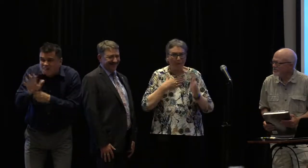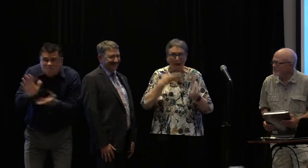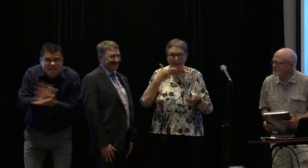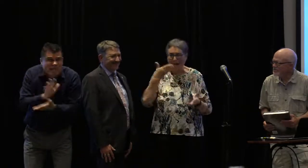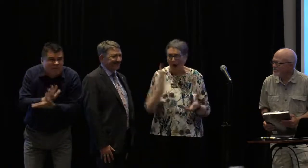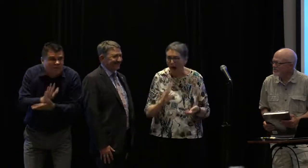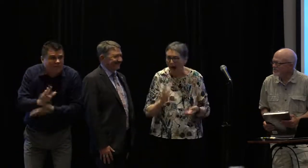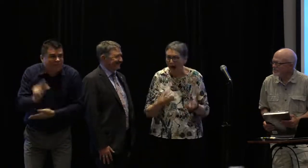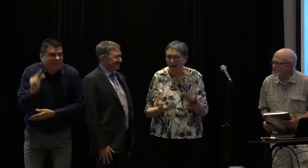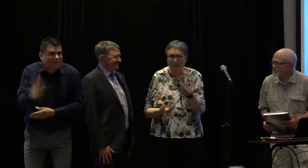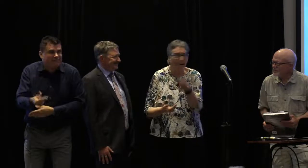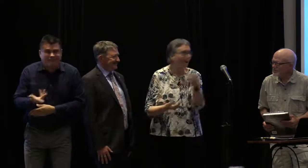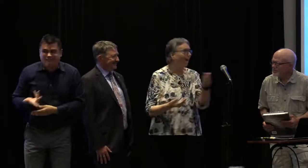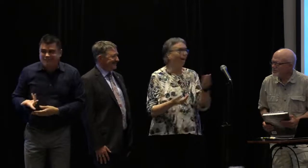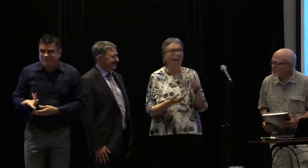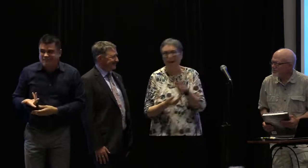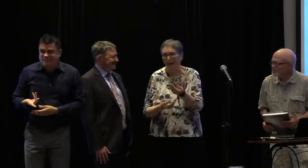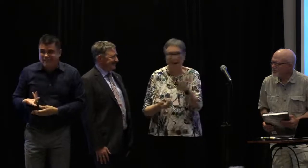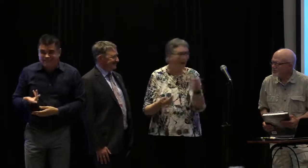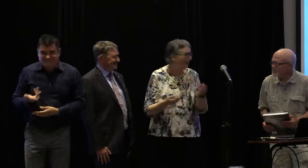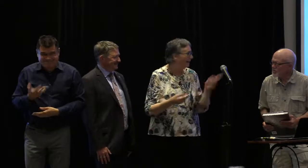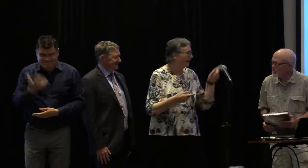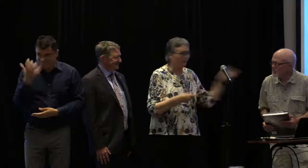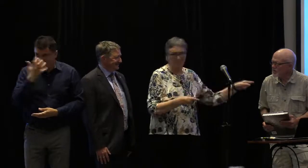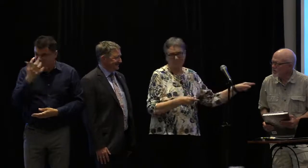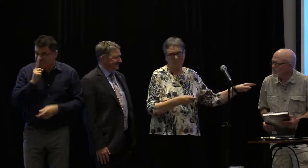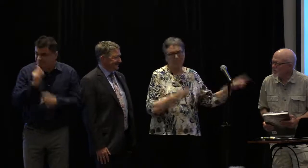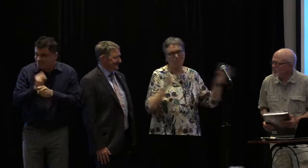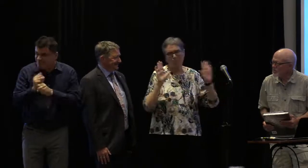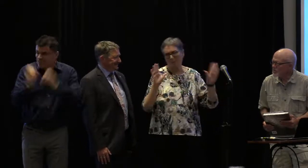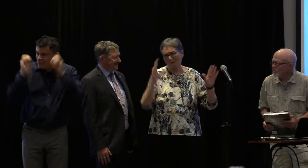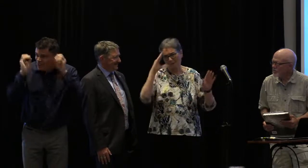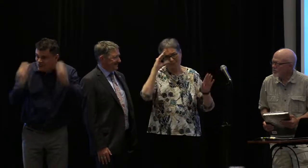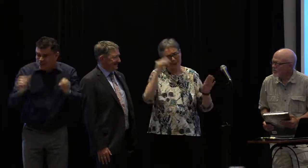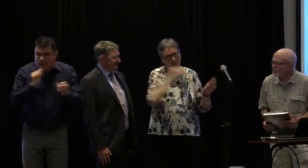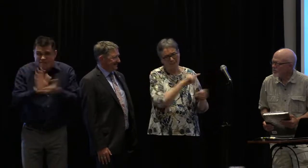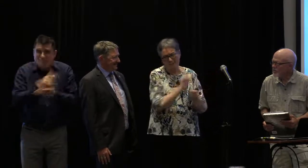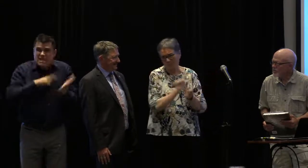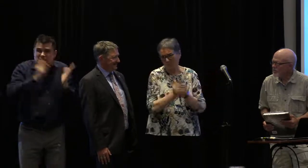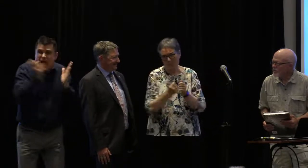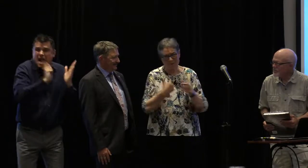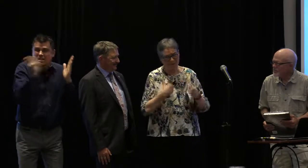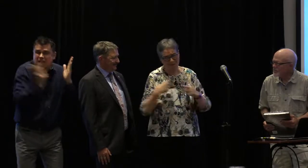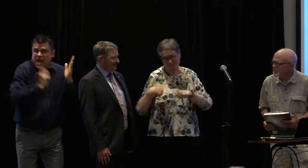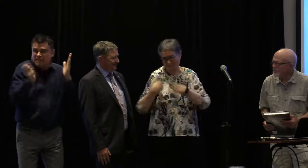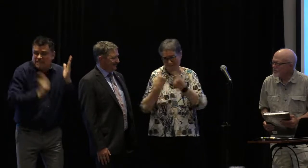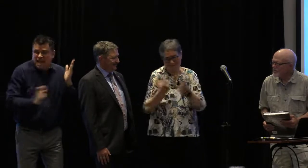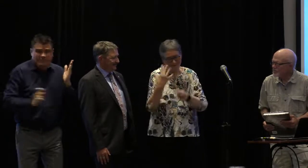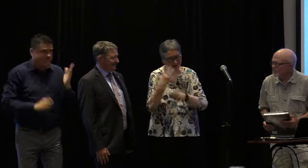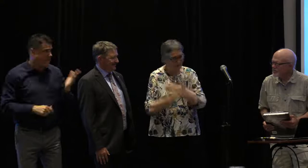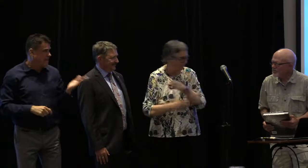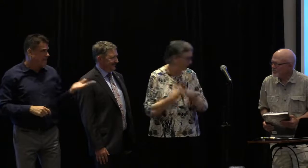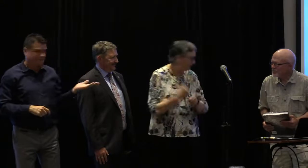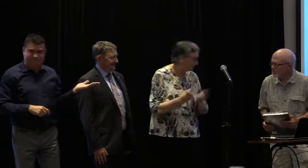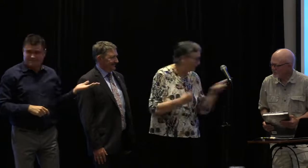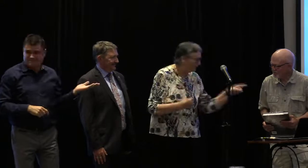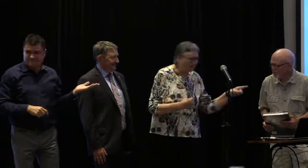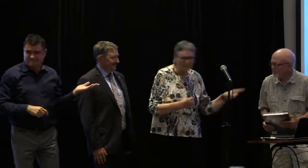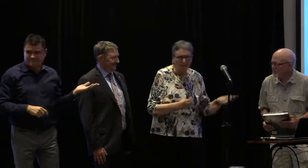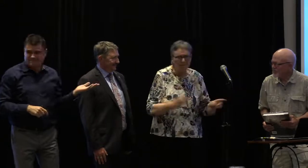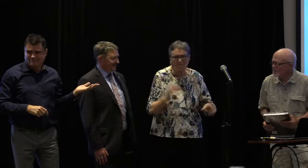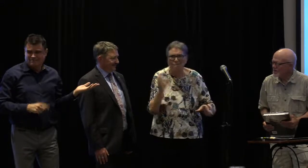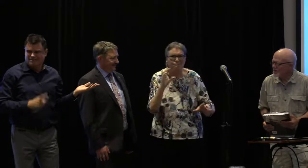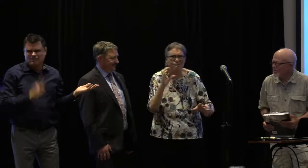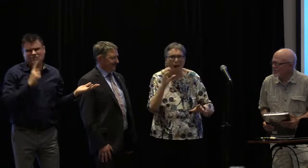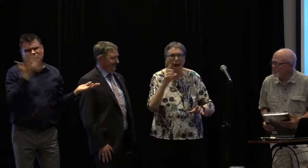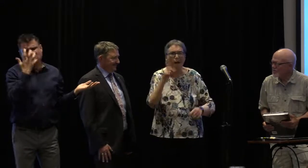of paper. I thought, oh my God, that's the wrong province. And oh my goodness, the wonderful team that